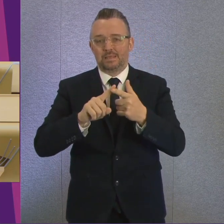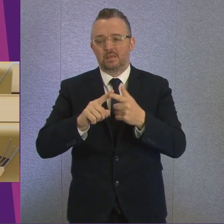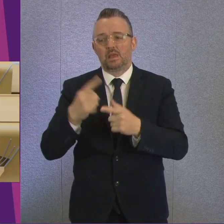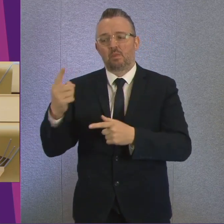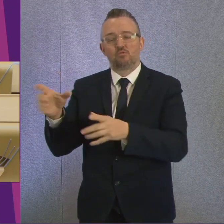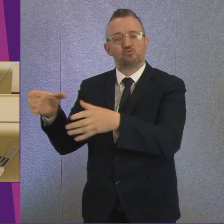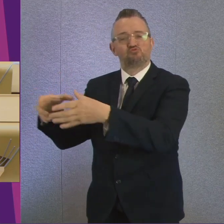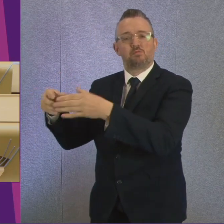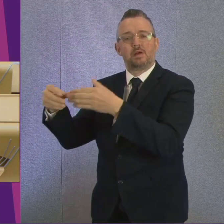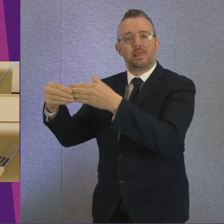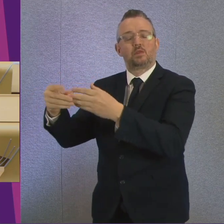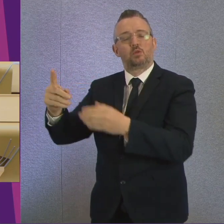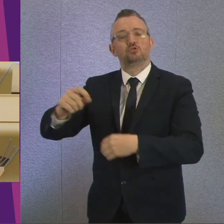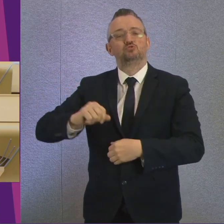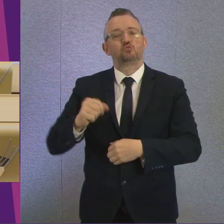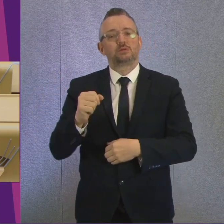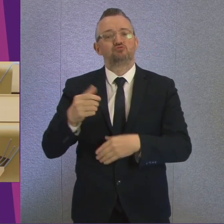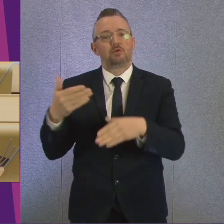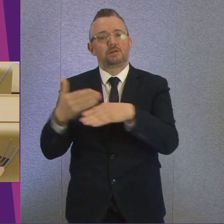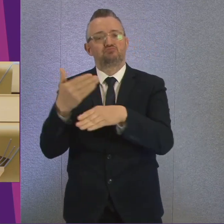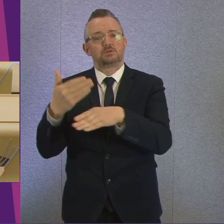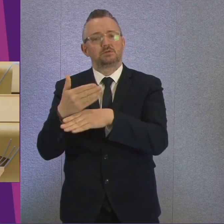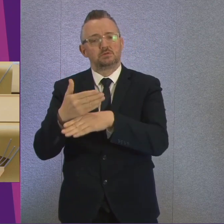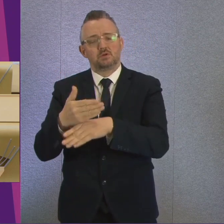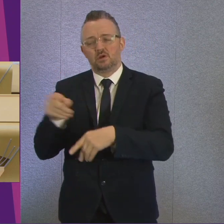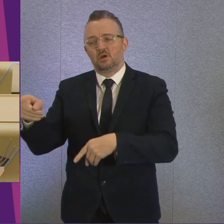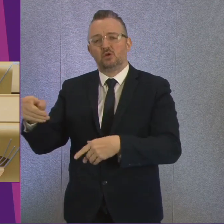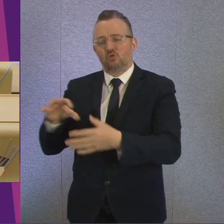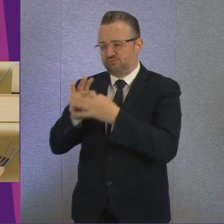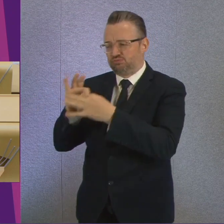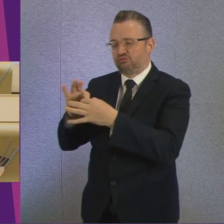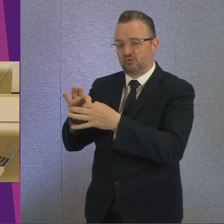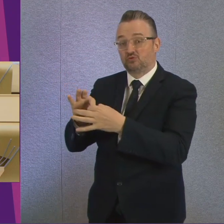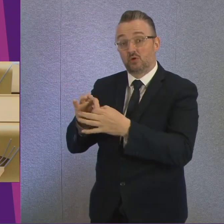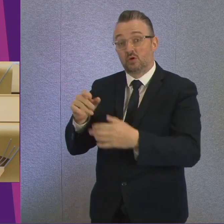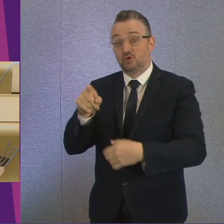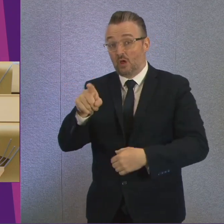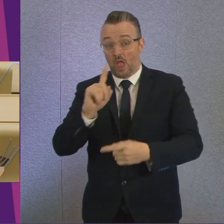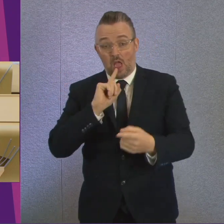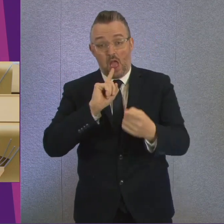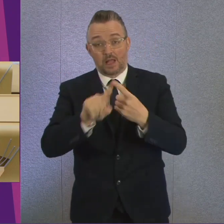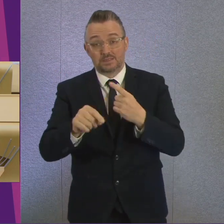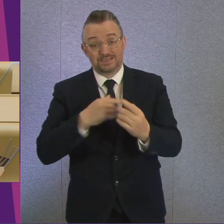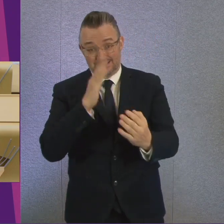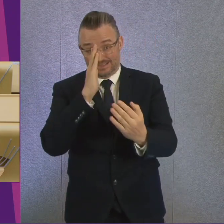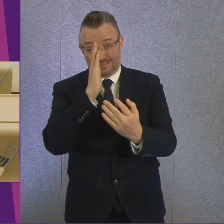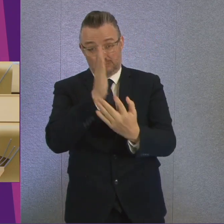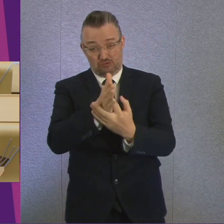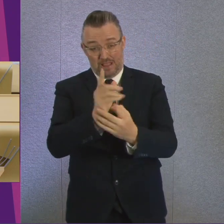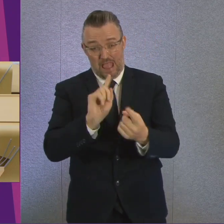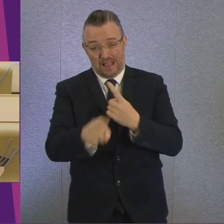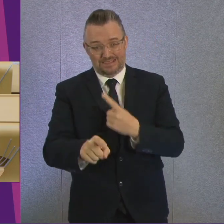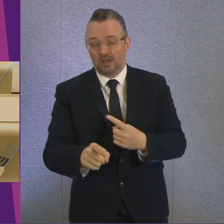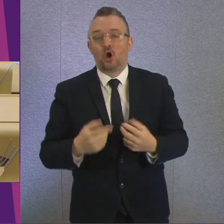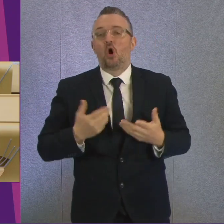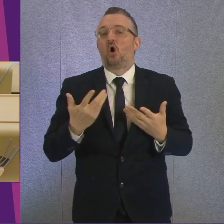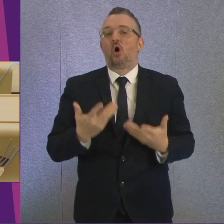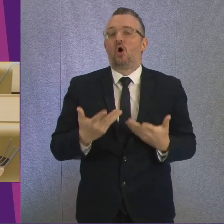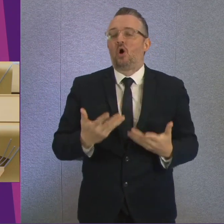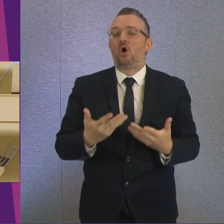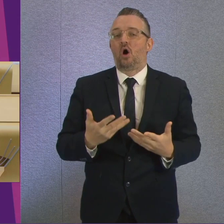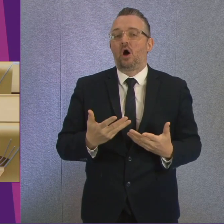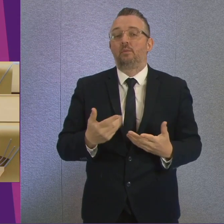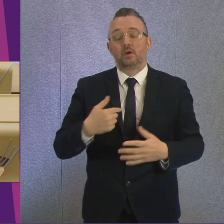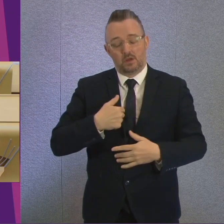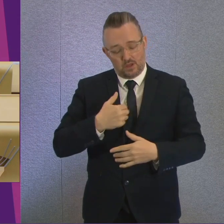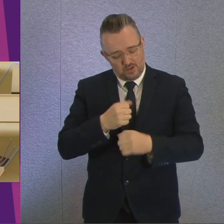with Scottish Enterprise and others. So in terms of a direct answer to your question, I don't have that just now, but you have my commitment